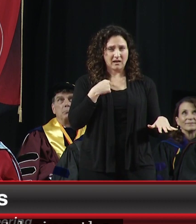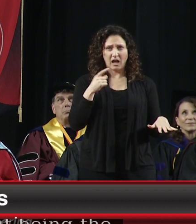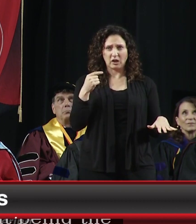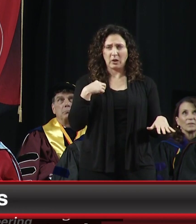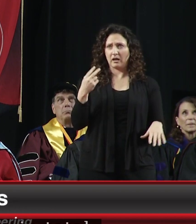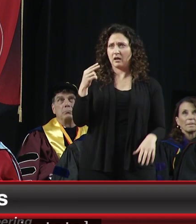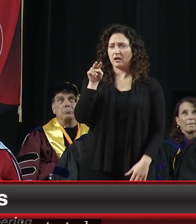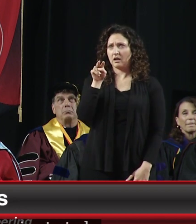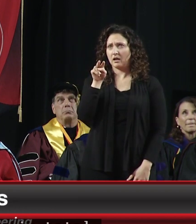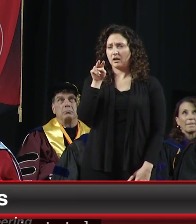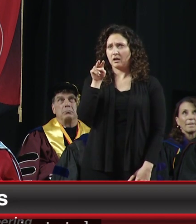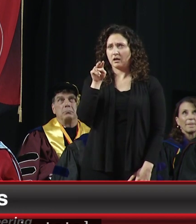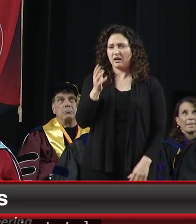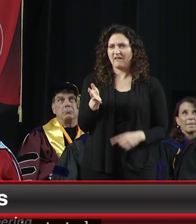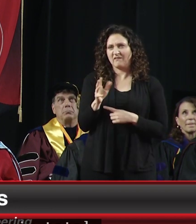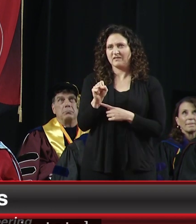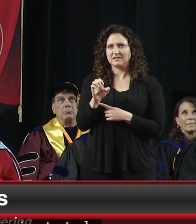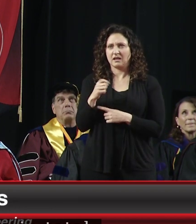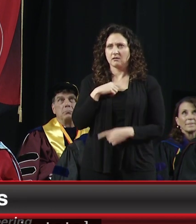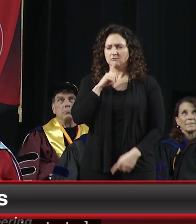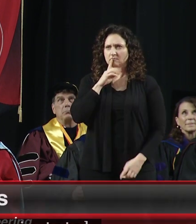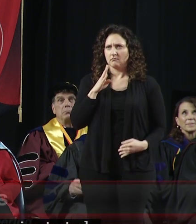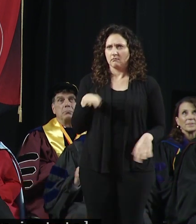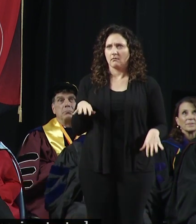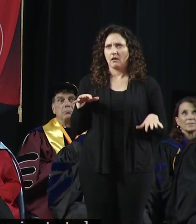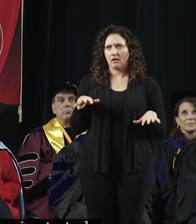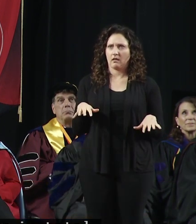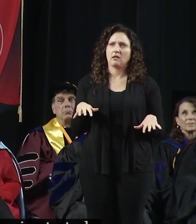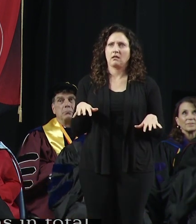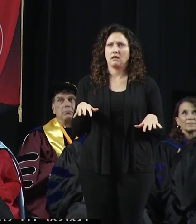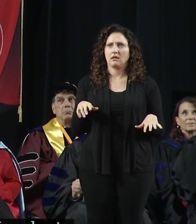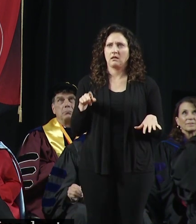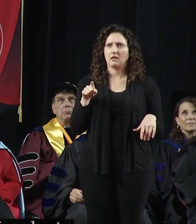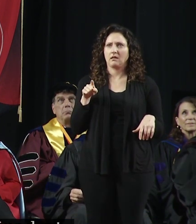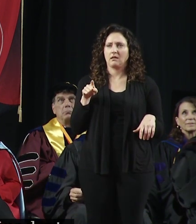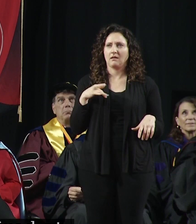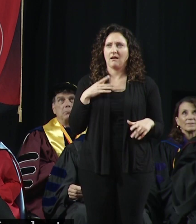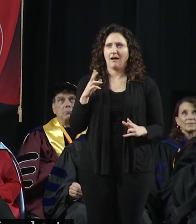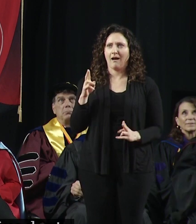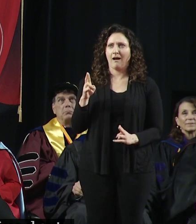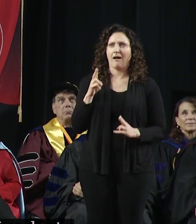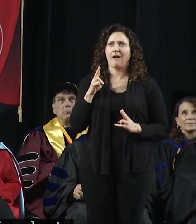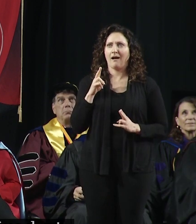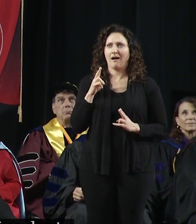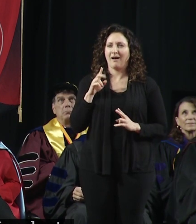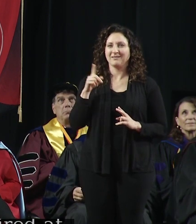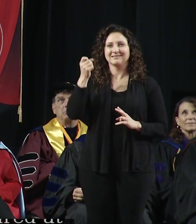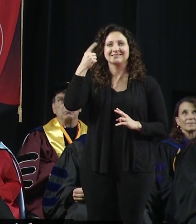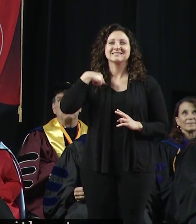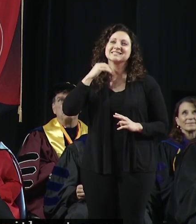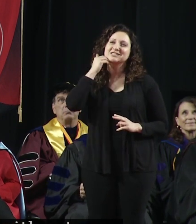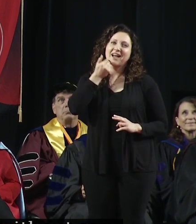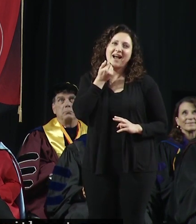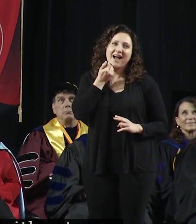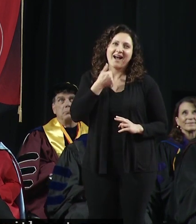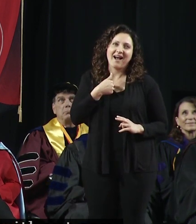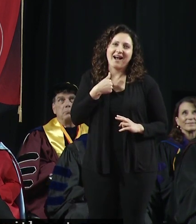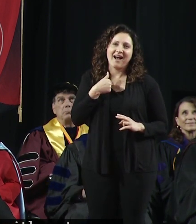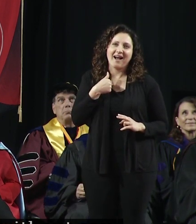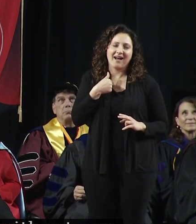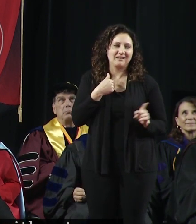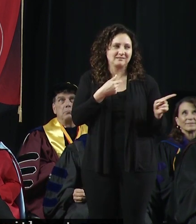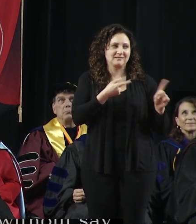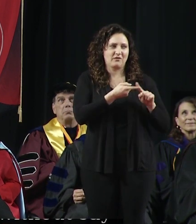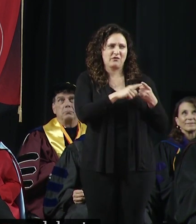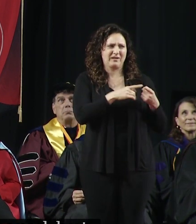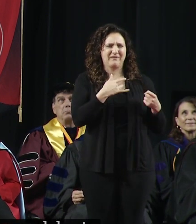at her for a solid 5 seconds without saying a word. I was truly honored, but being the shy person that I am, although my friends